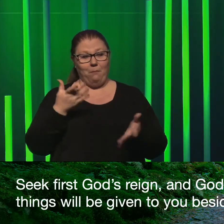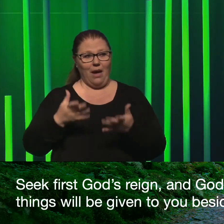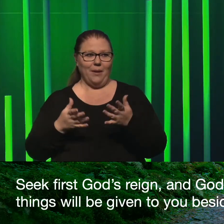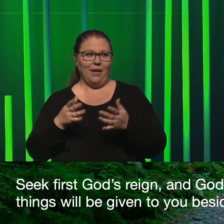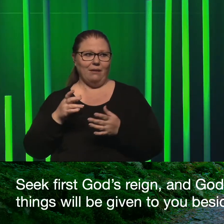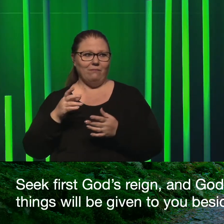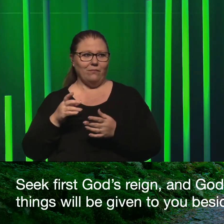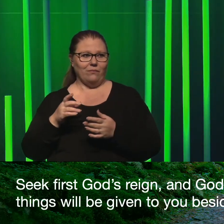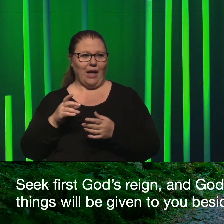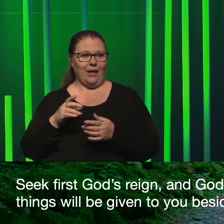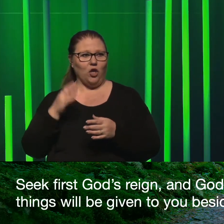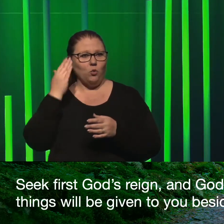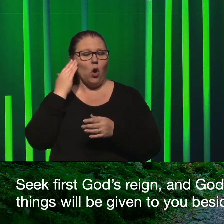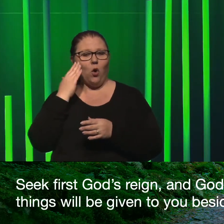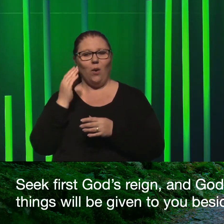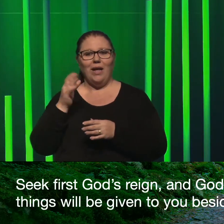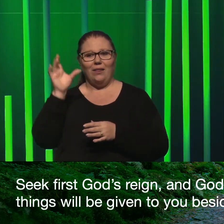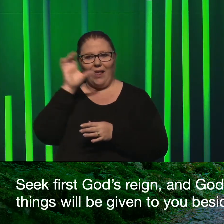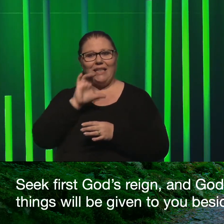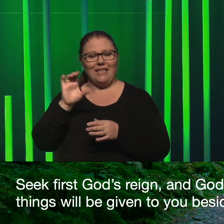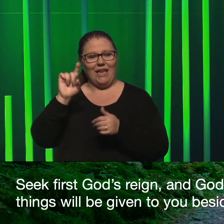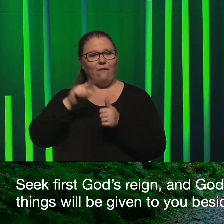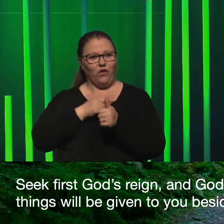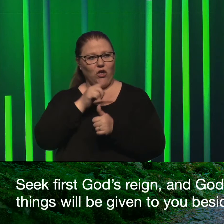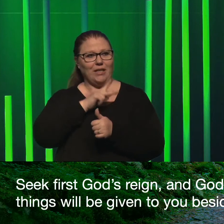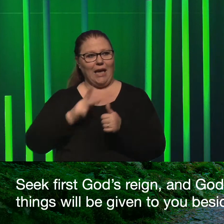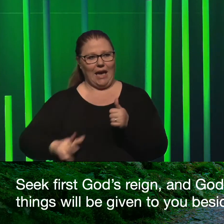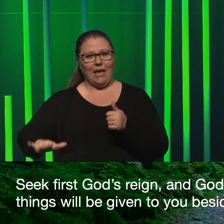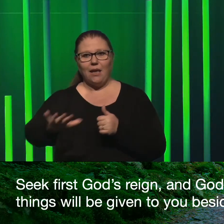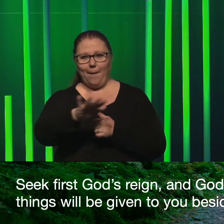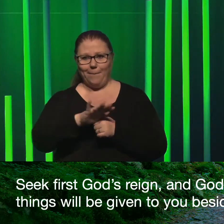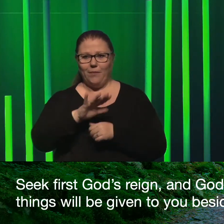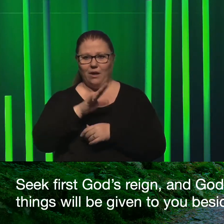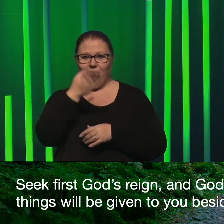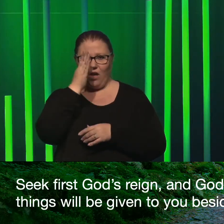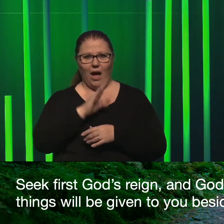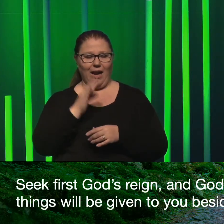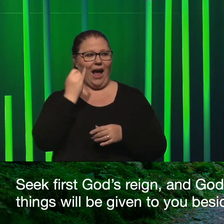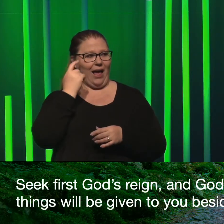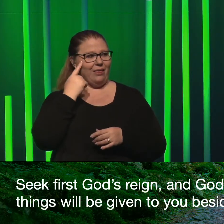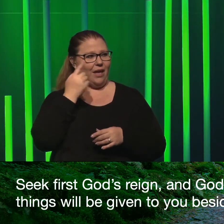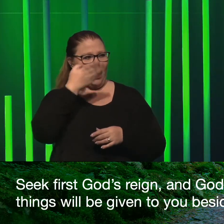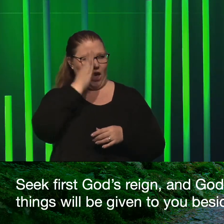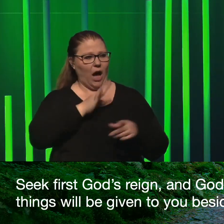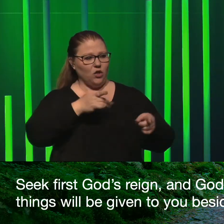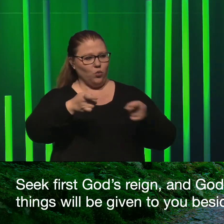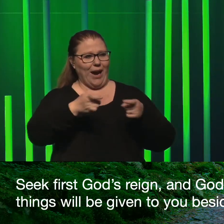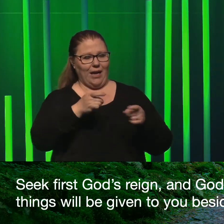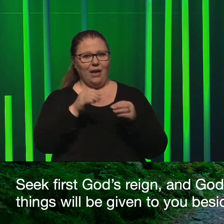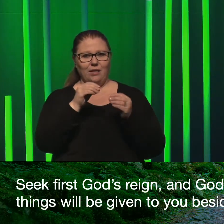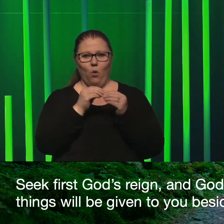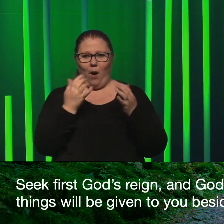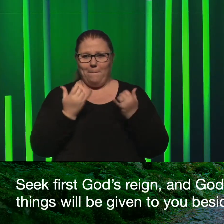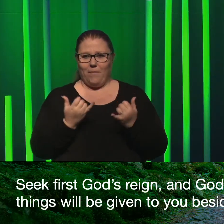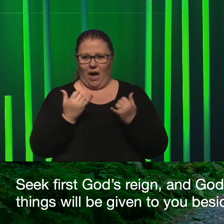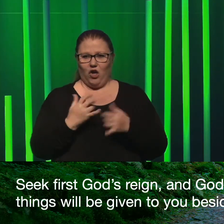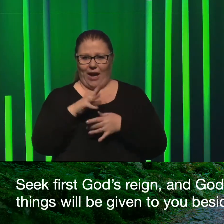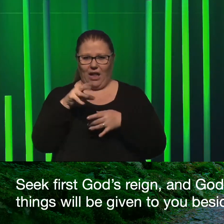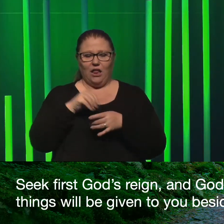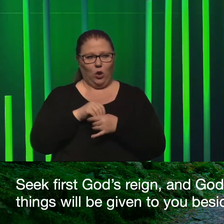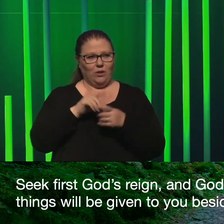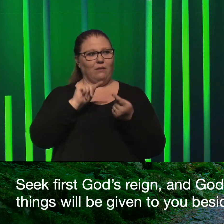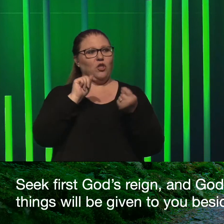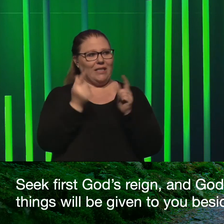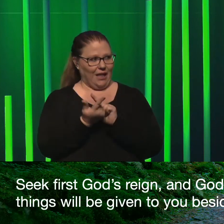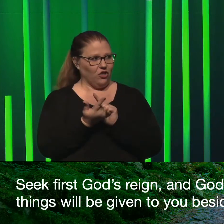the kingdom of God. I think God's reign is a better, more modern, inclusive translation. Seek first God's reign and